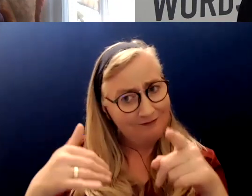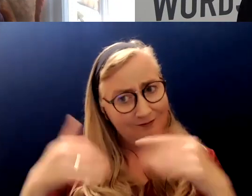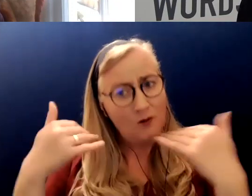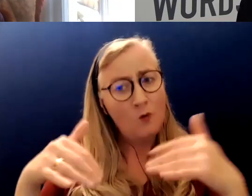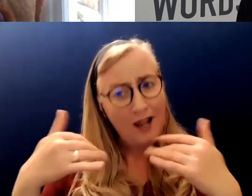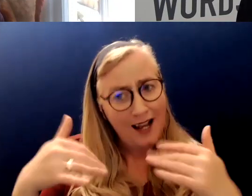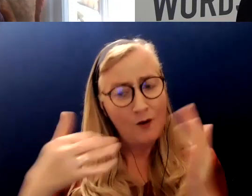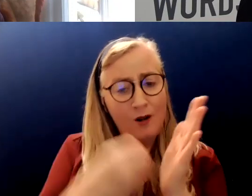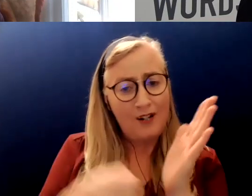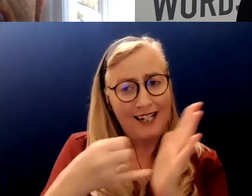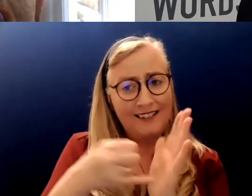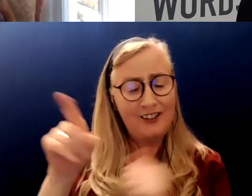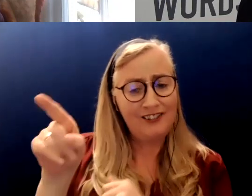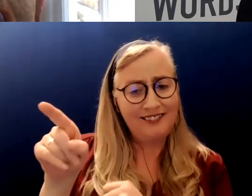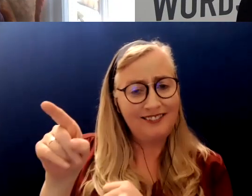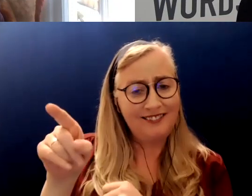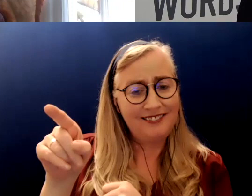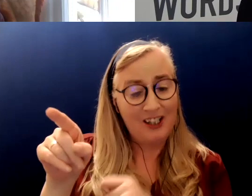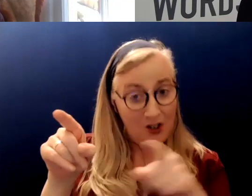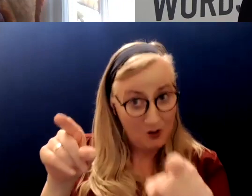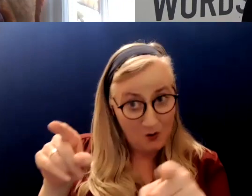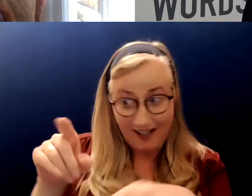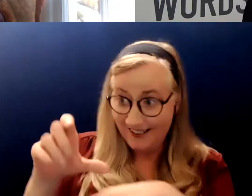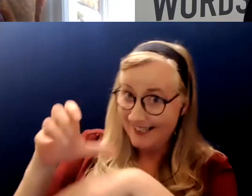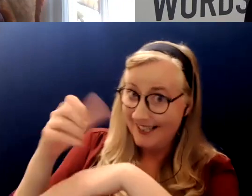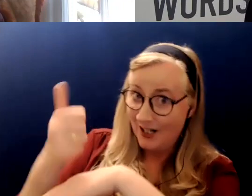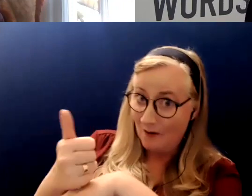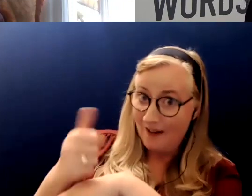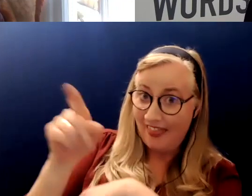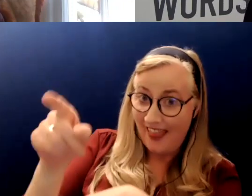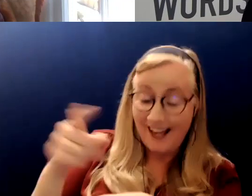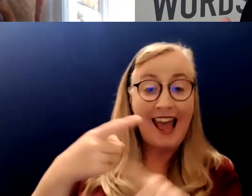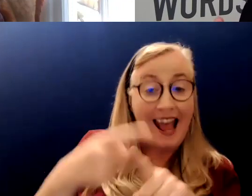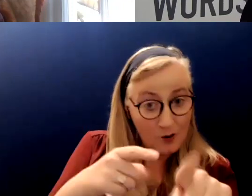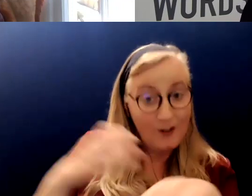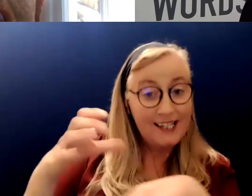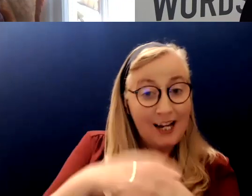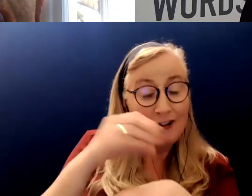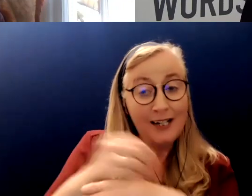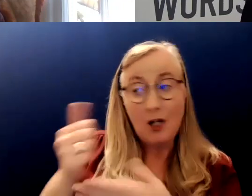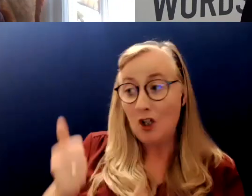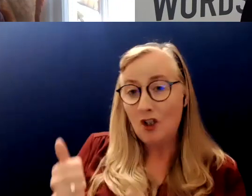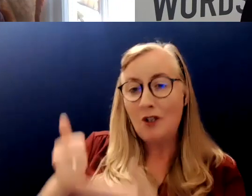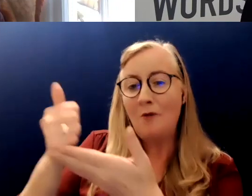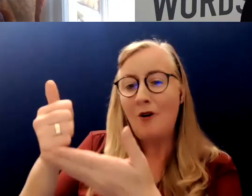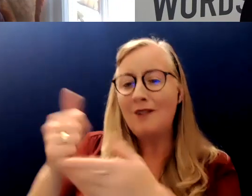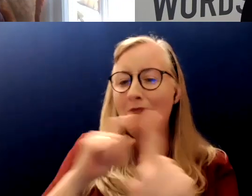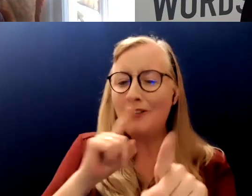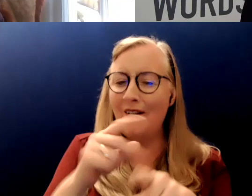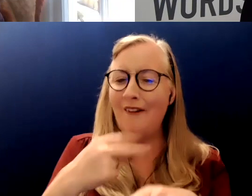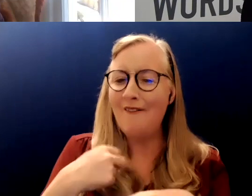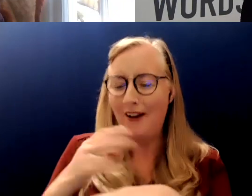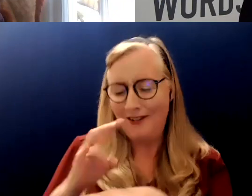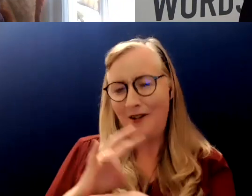organization to have founded and continue to support very quietly. As I